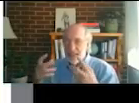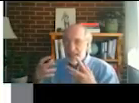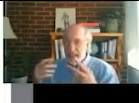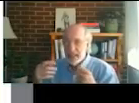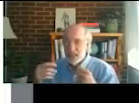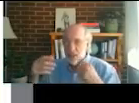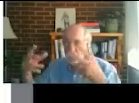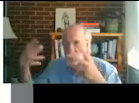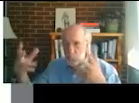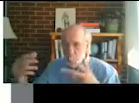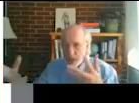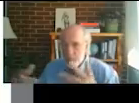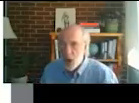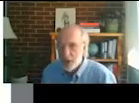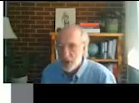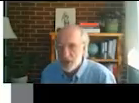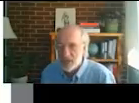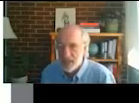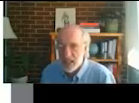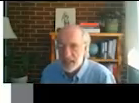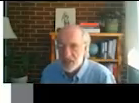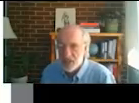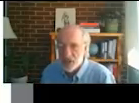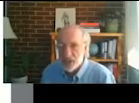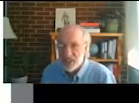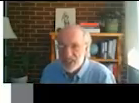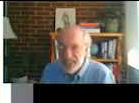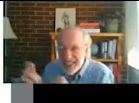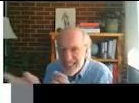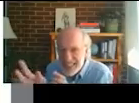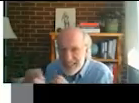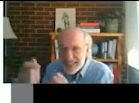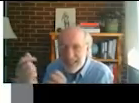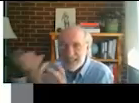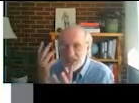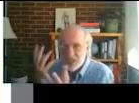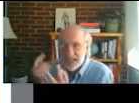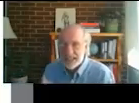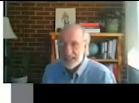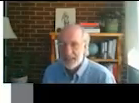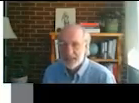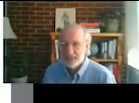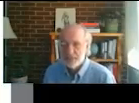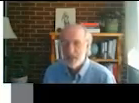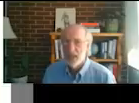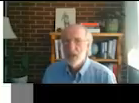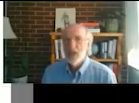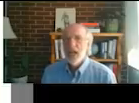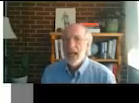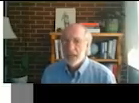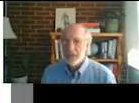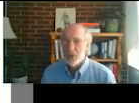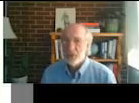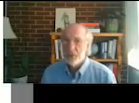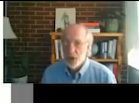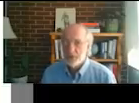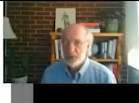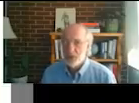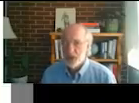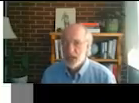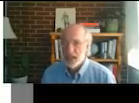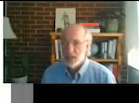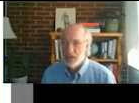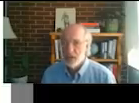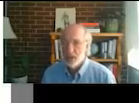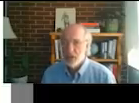present or you're going to remodel the sign so the child sees the sign as they're getting the thing. After the